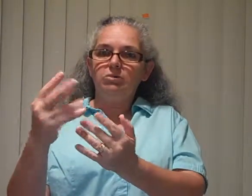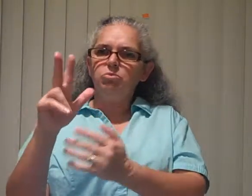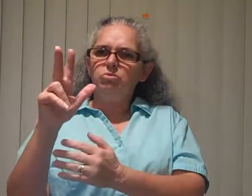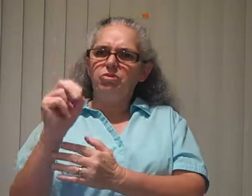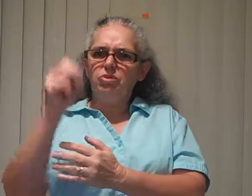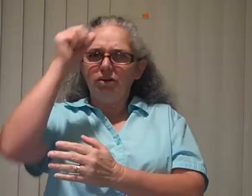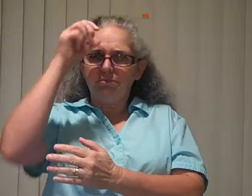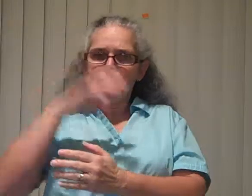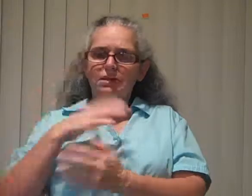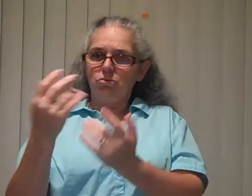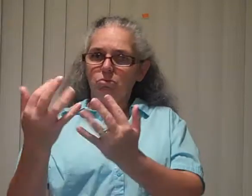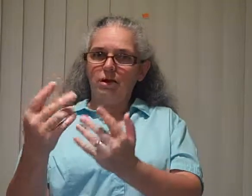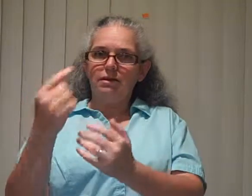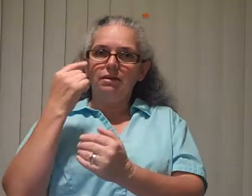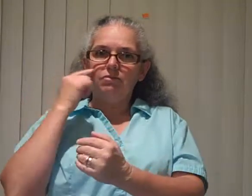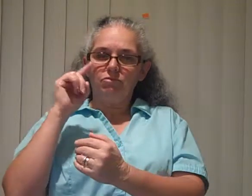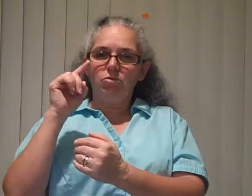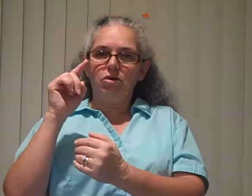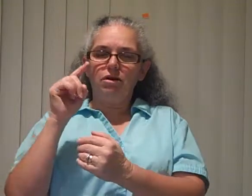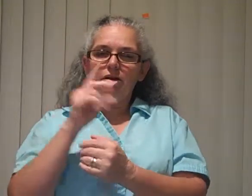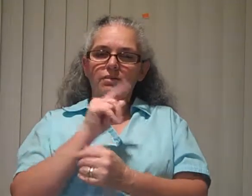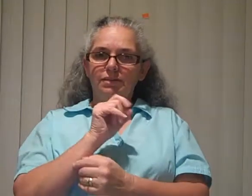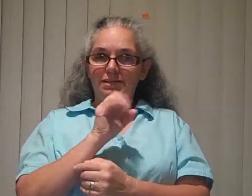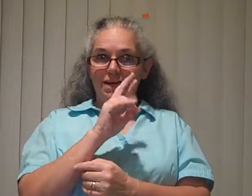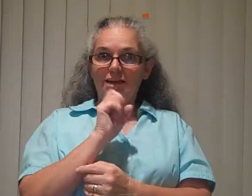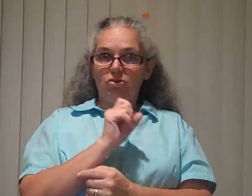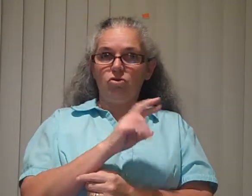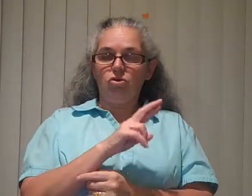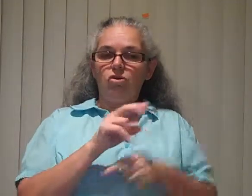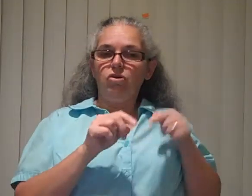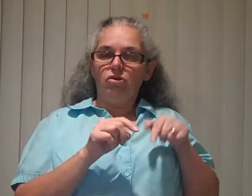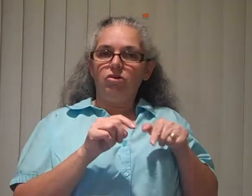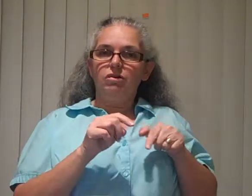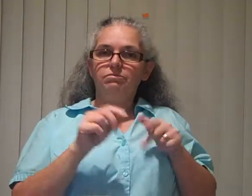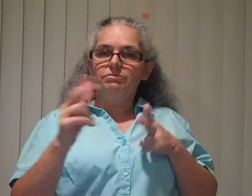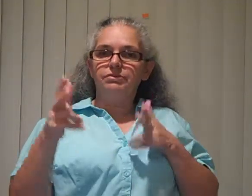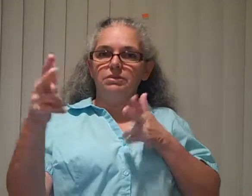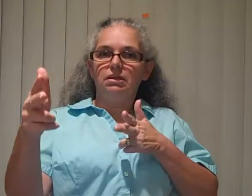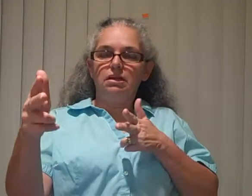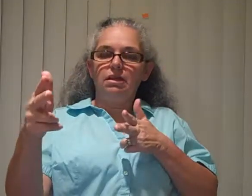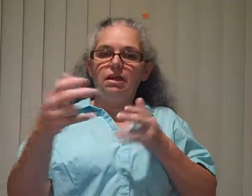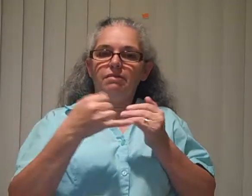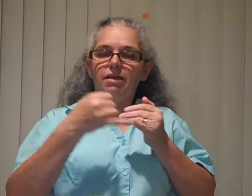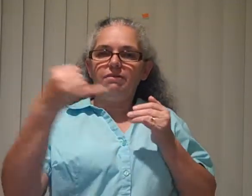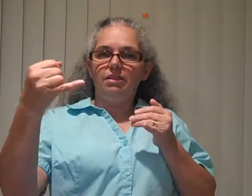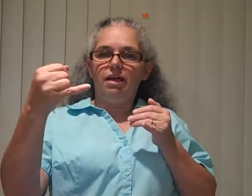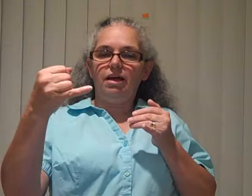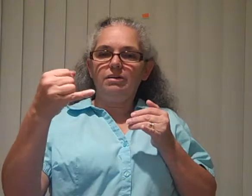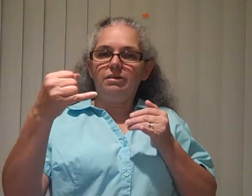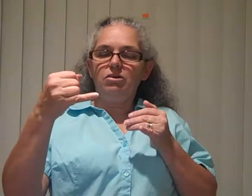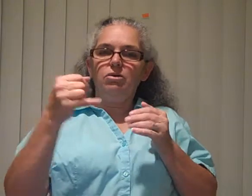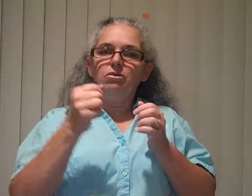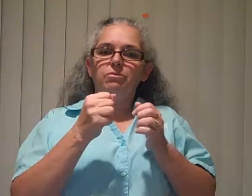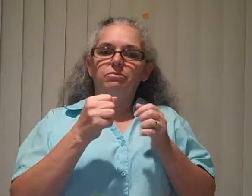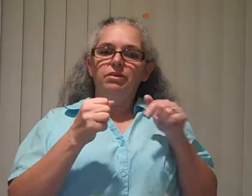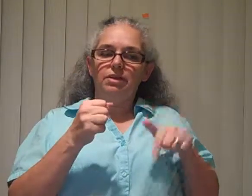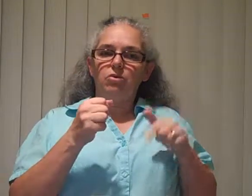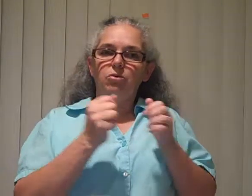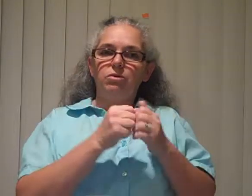man standing with a 30-06. And on the end of the 30-06 he's got a rubber mallet. And that mallet is attached to